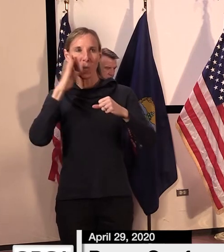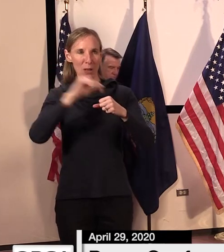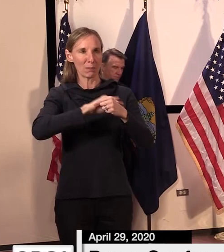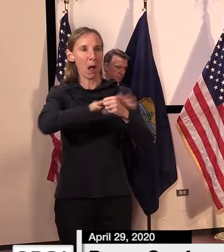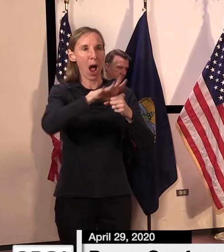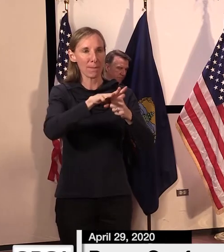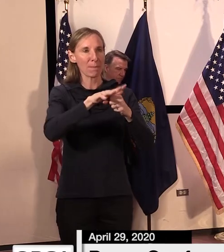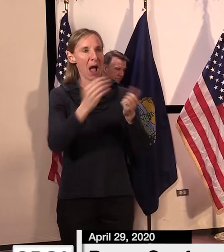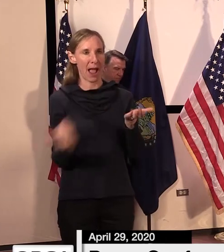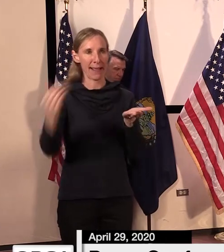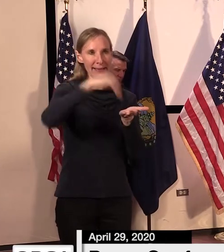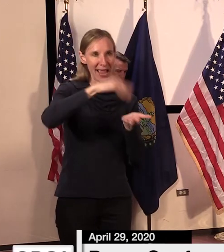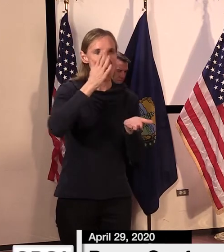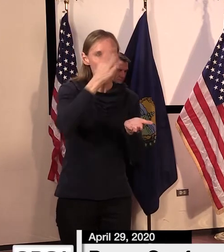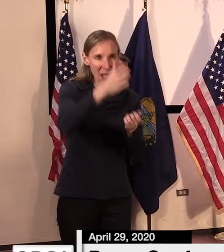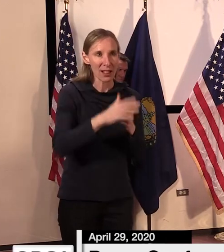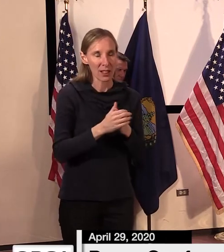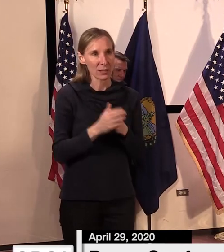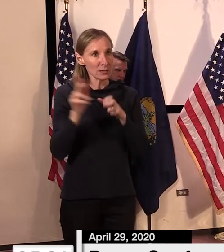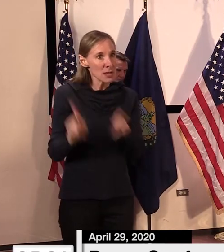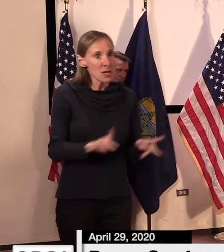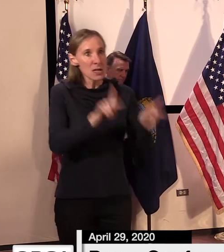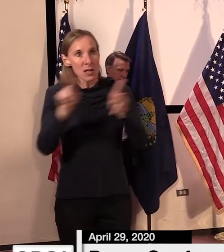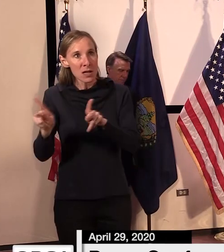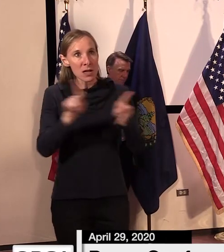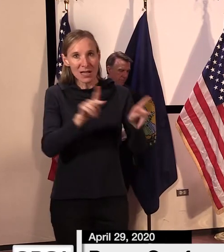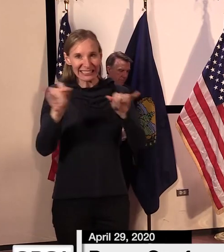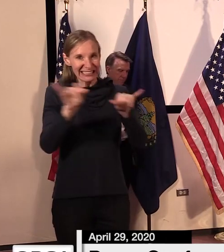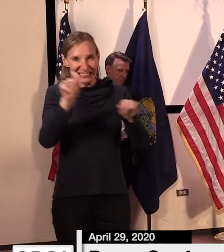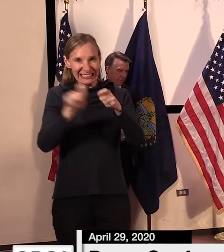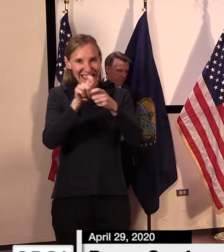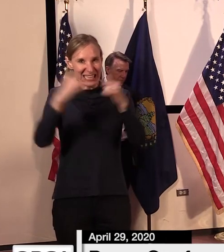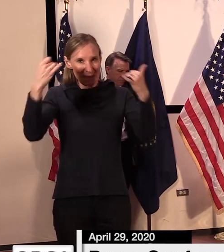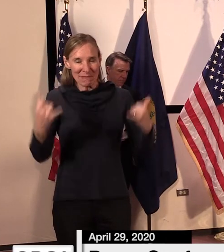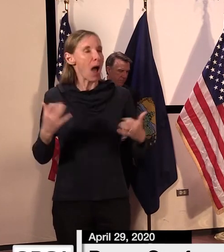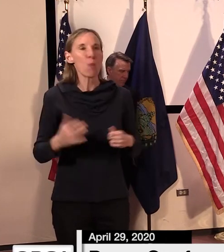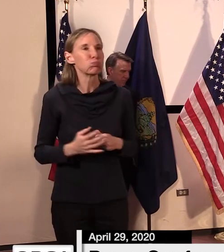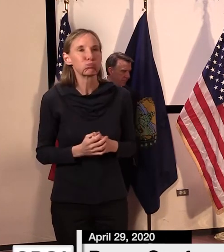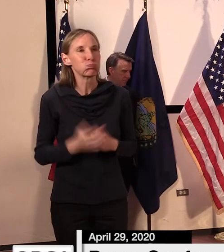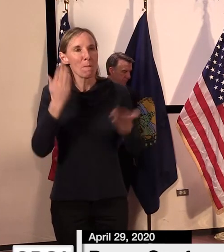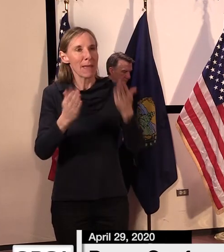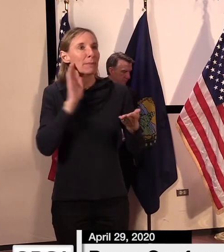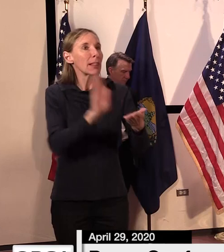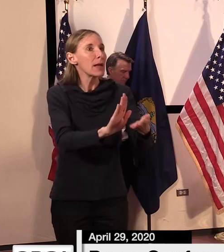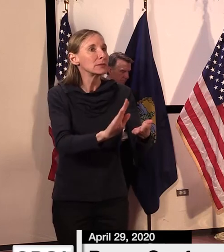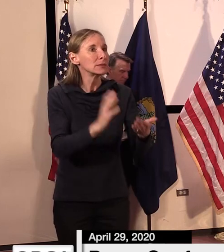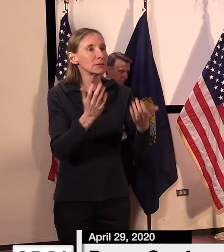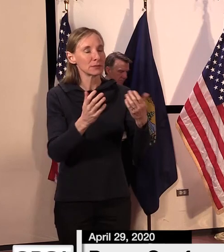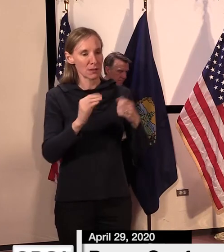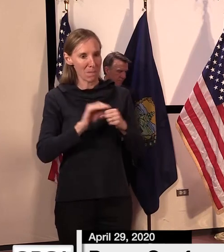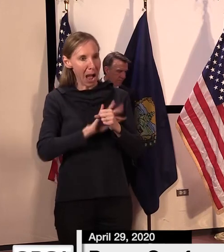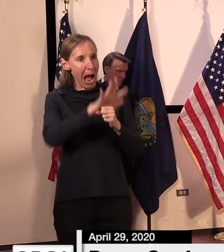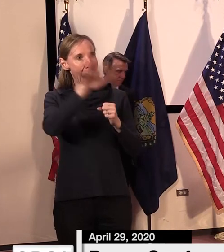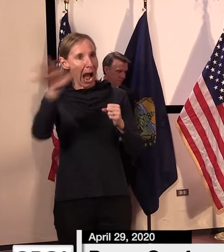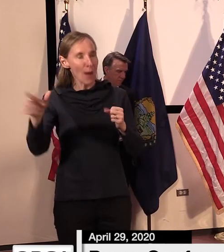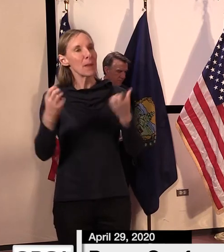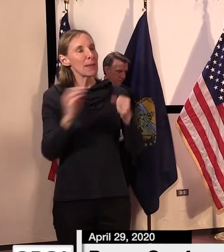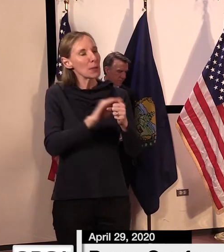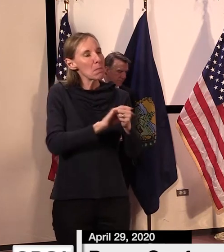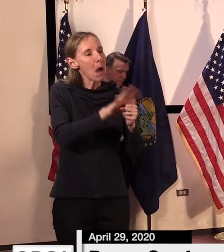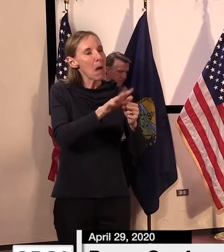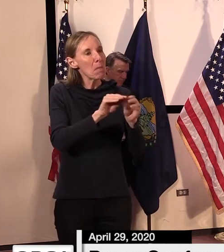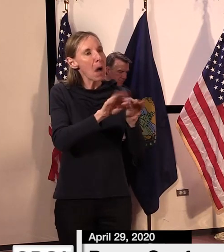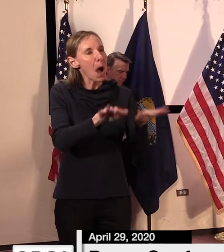through as a state and as a country. It could be a far reduced level. It's a nice question to